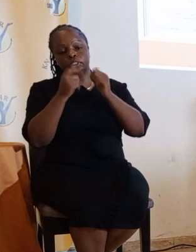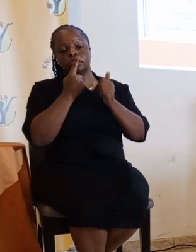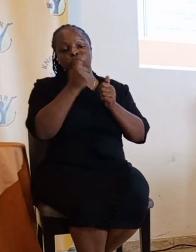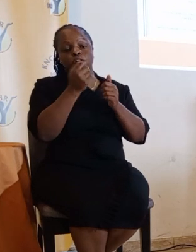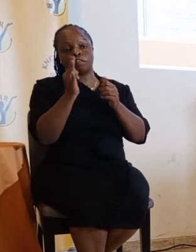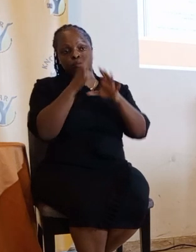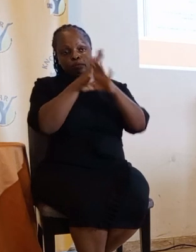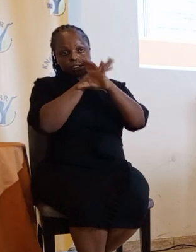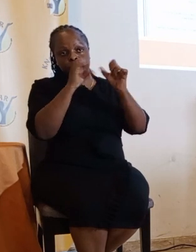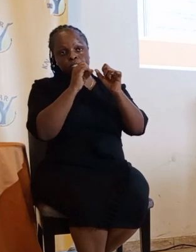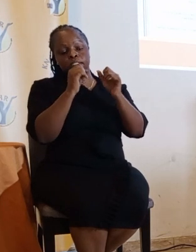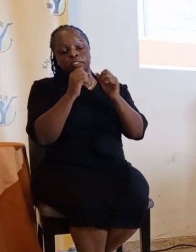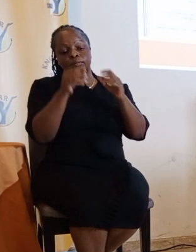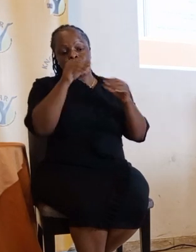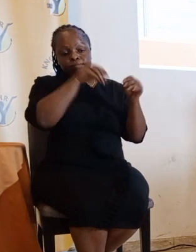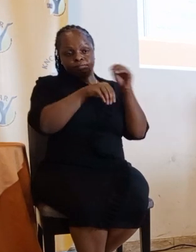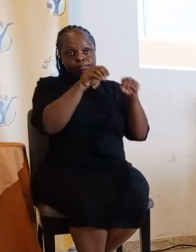recruitment of